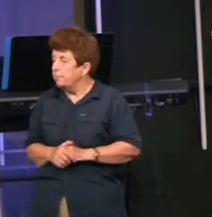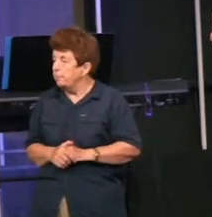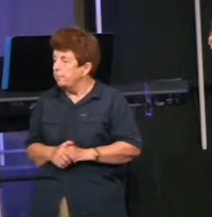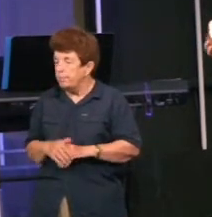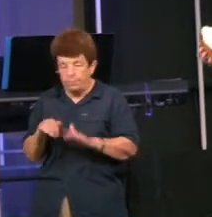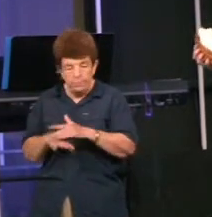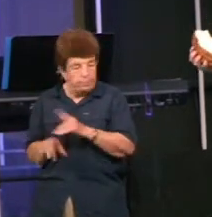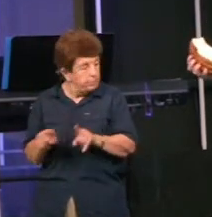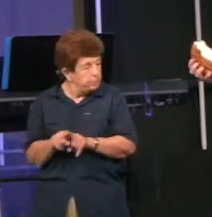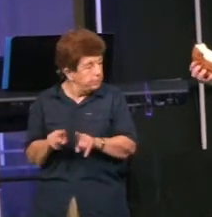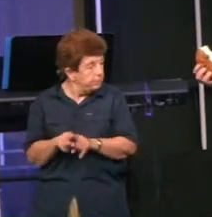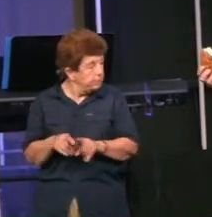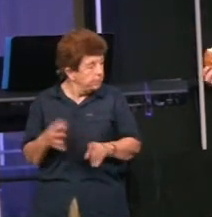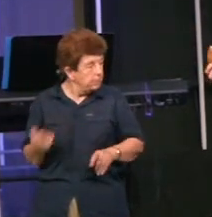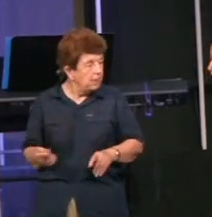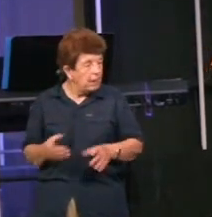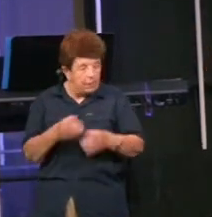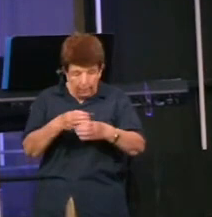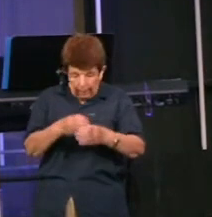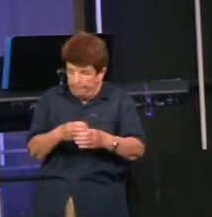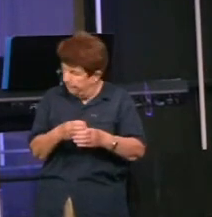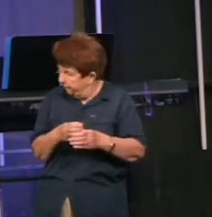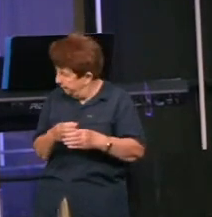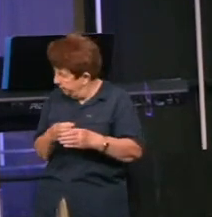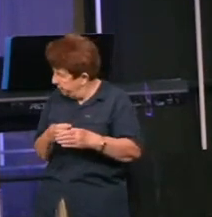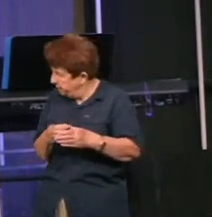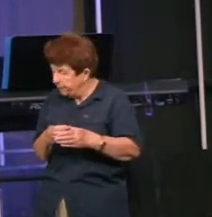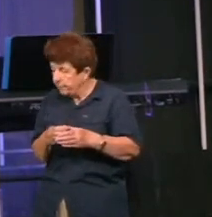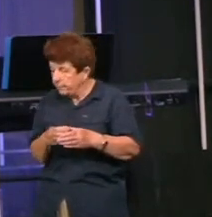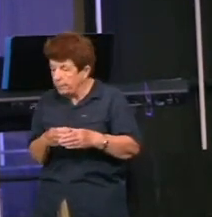And in the same way, he took the cup.